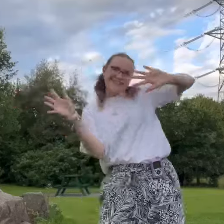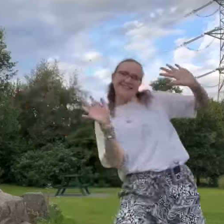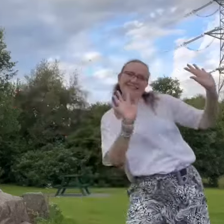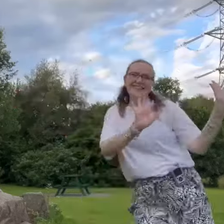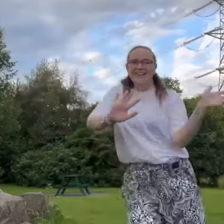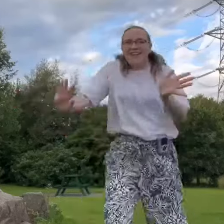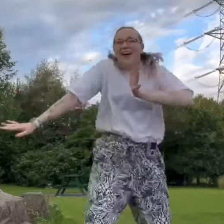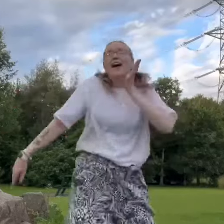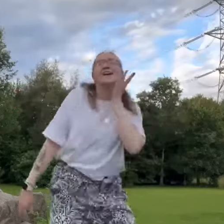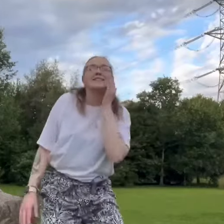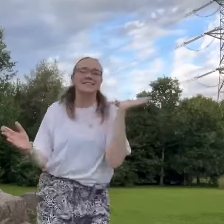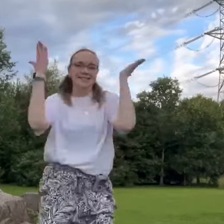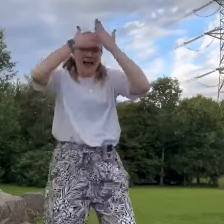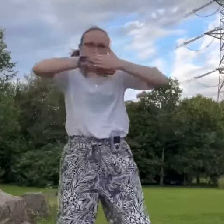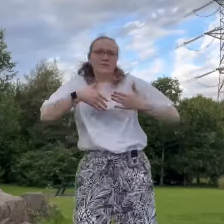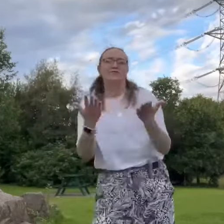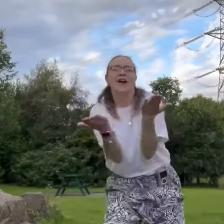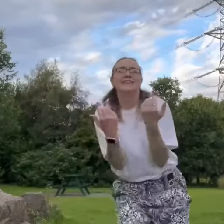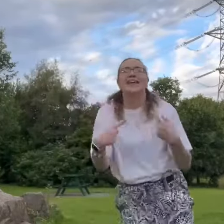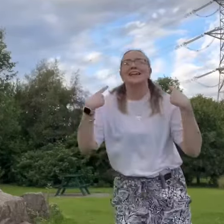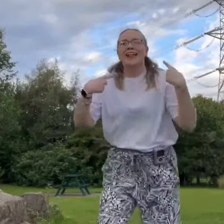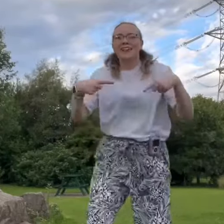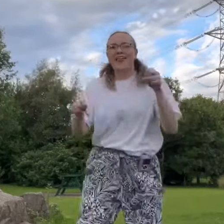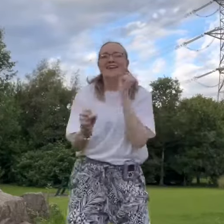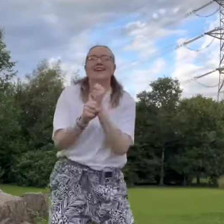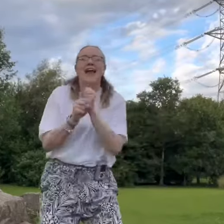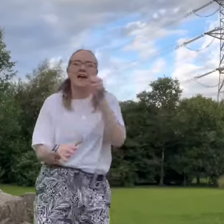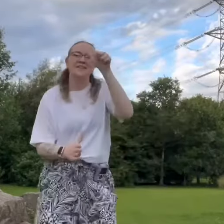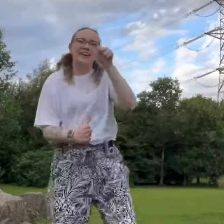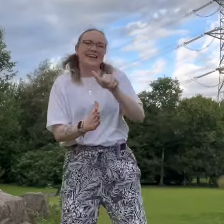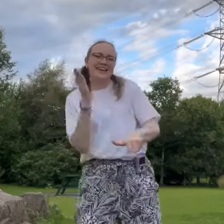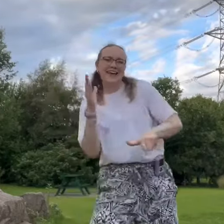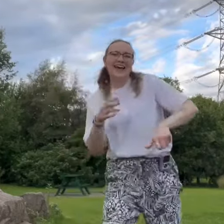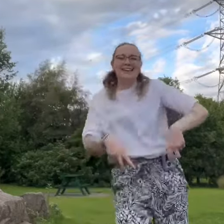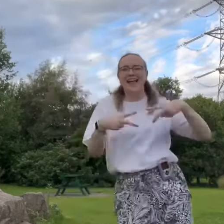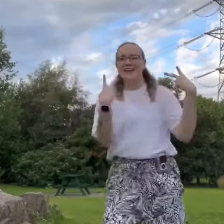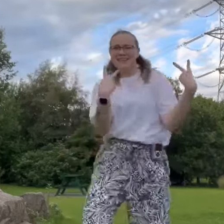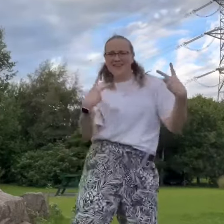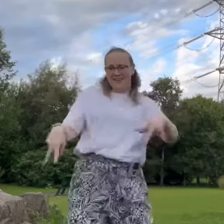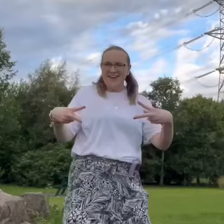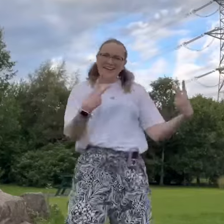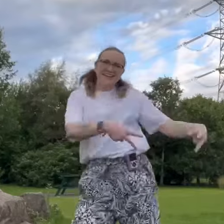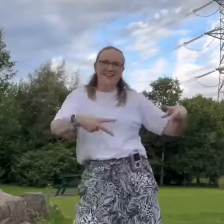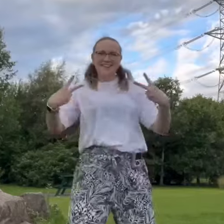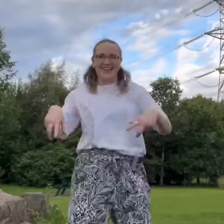As the night draws in, let the game begin, it's a groove thing